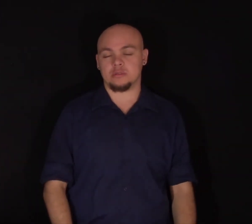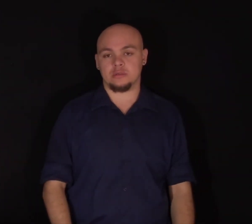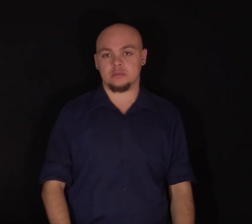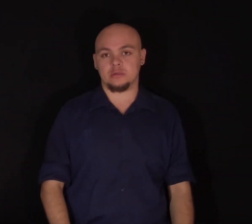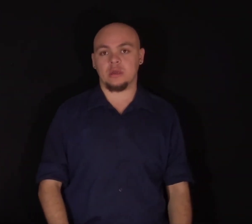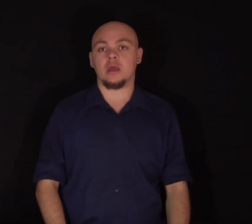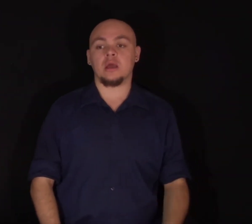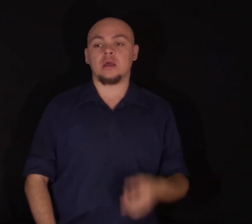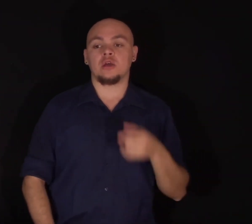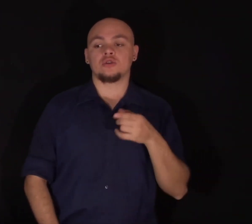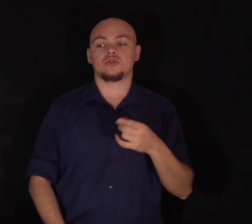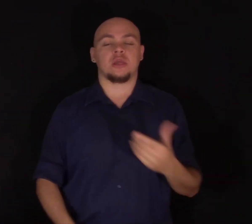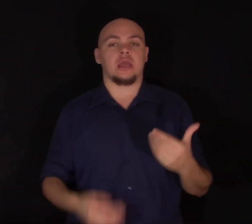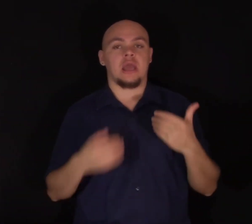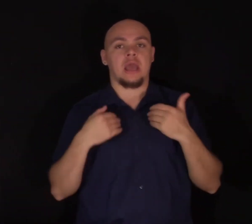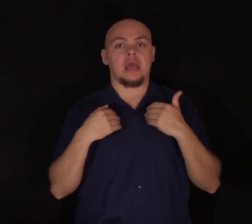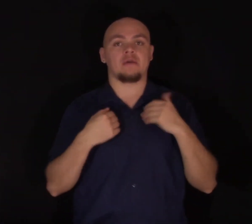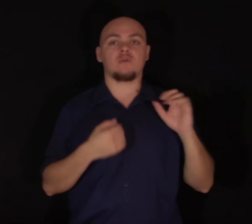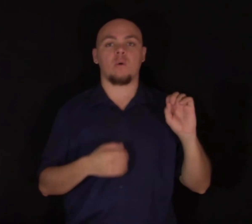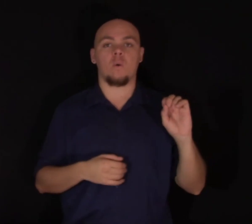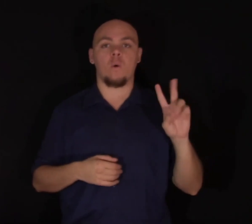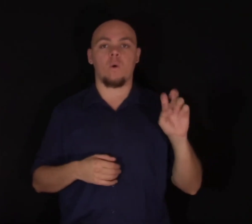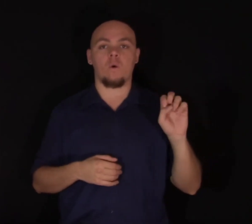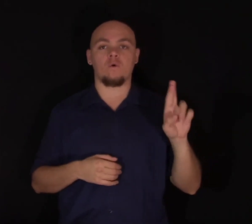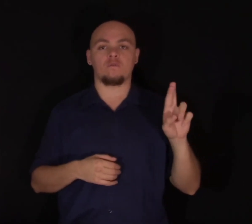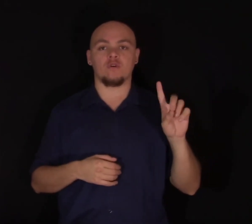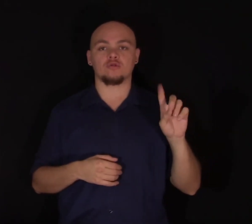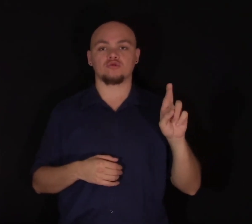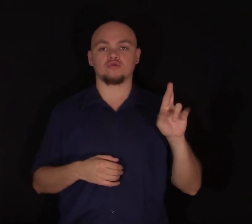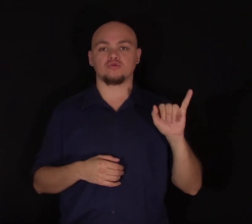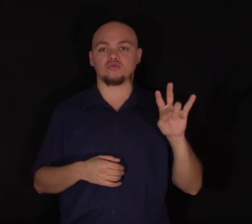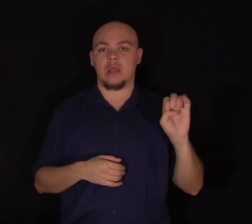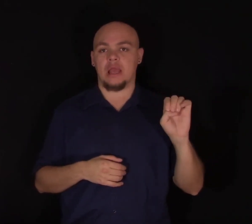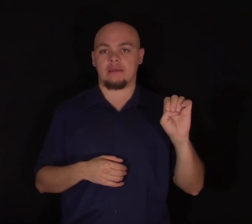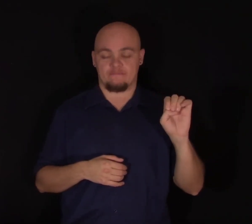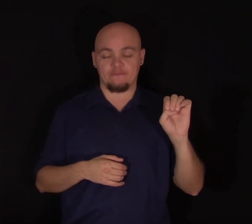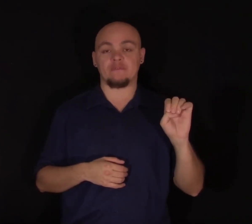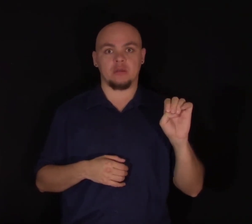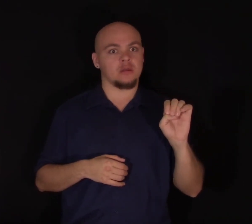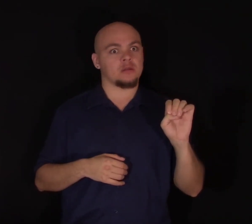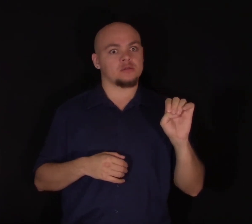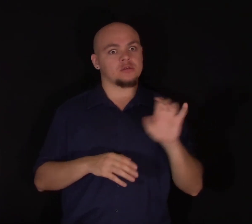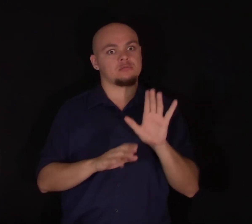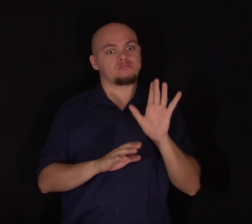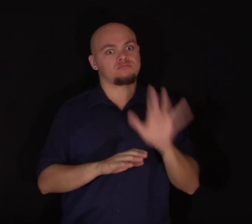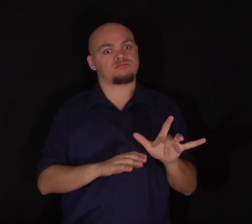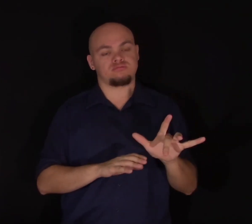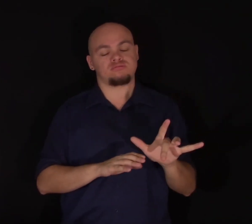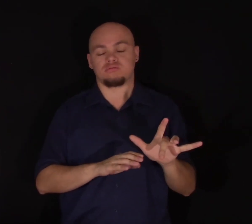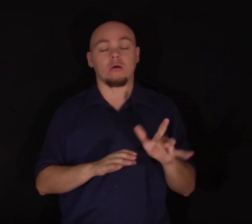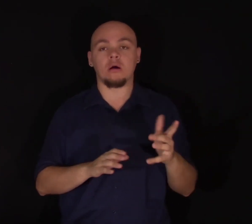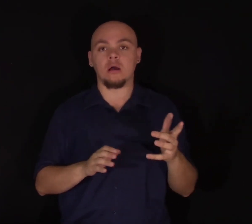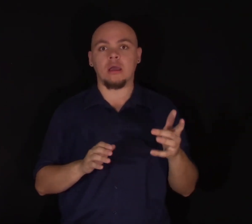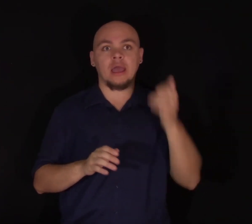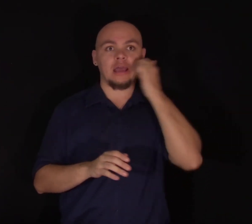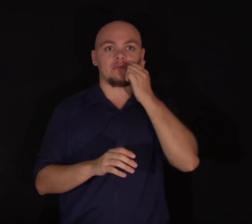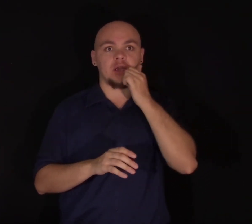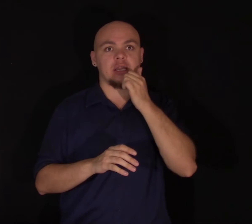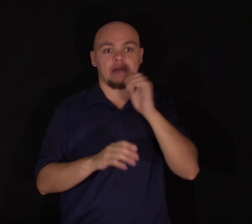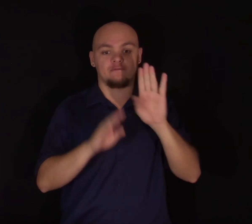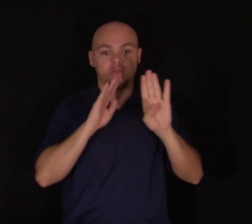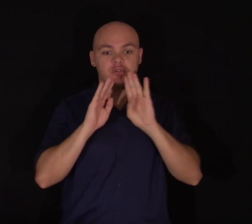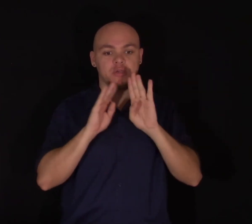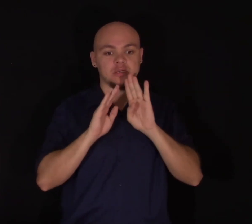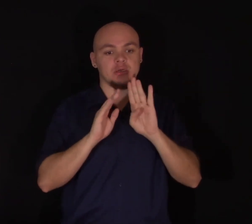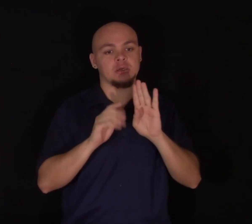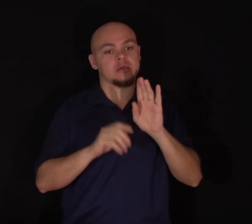She goes into overdrive, and everyday frustrations are really difficult for her to handle. Things that are